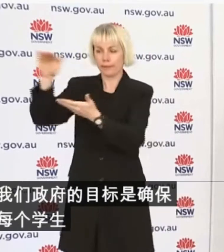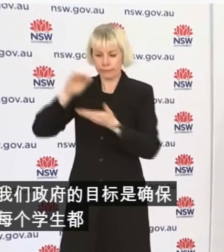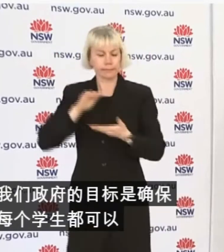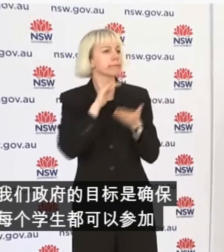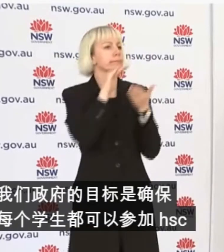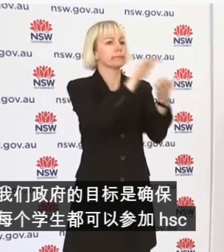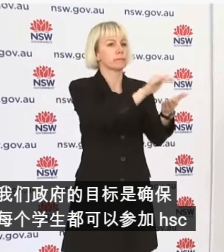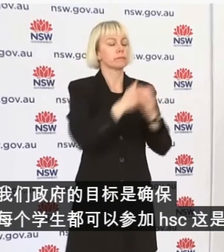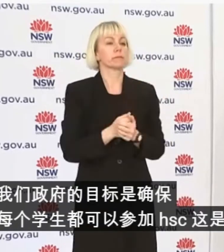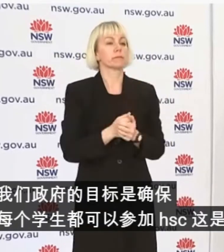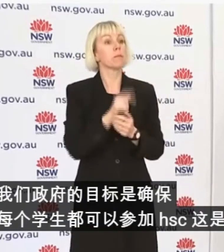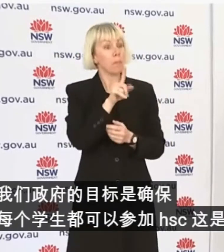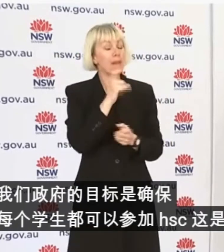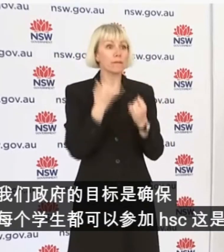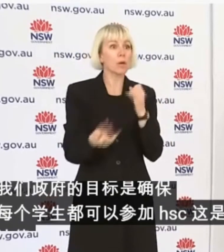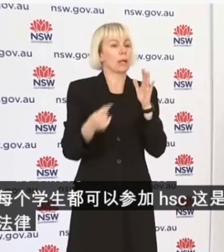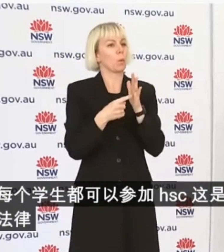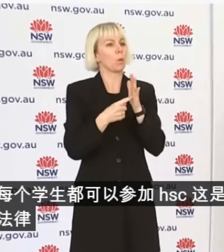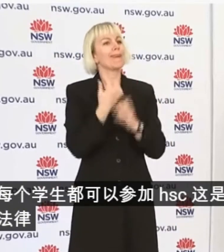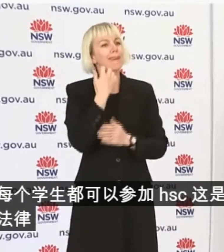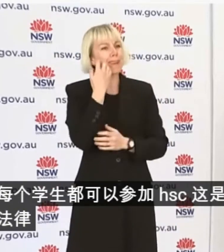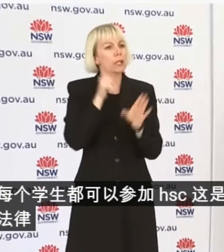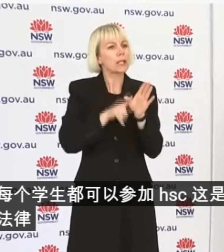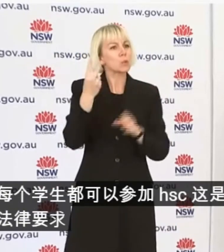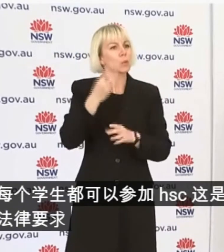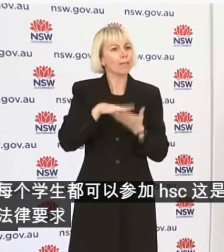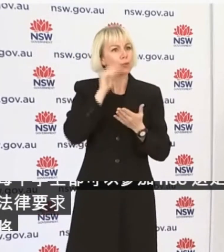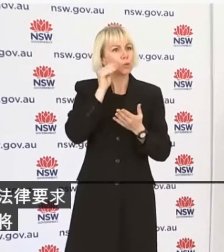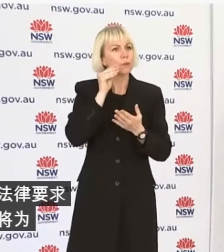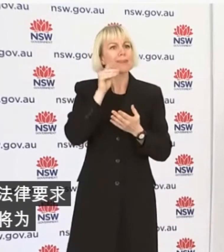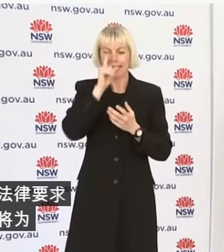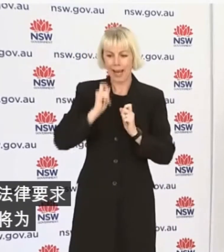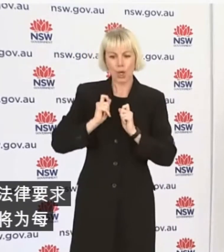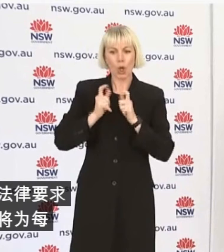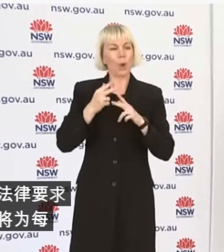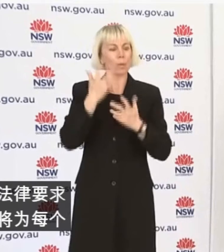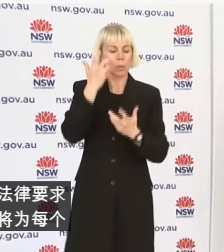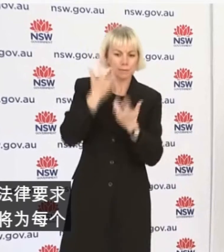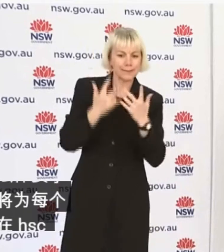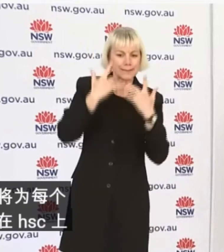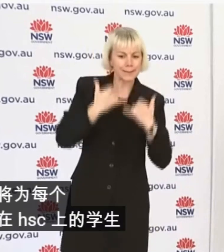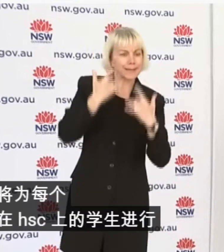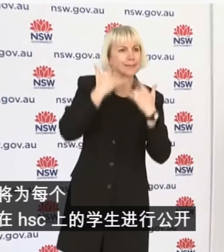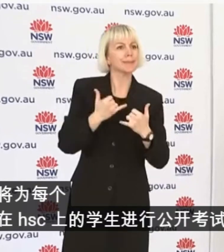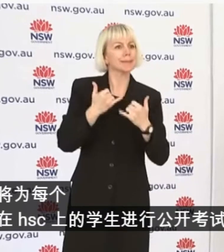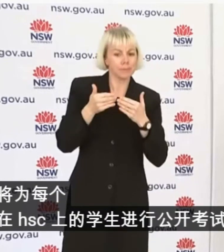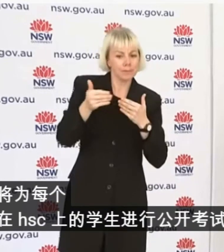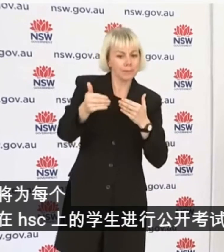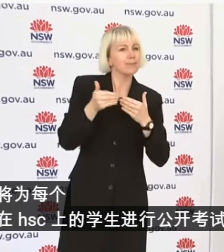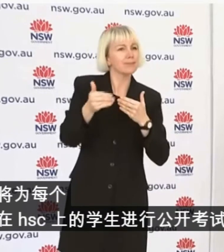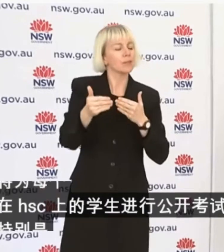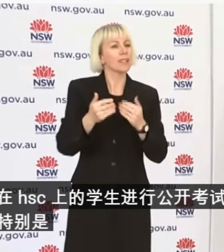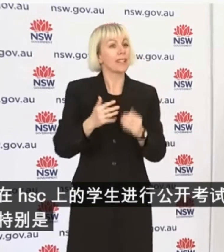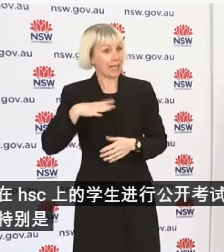every student can sit the HSC. It's a legal requirement that there be a public examination process for every student to sit the HSC. We want to make